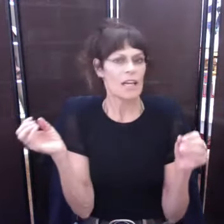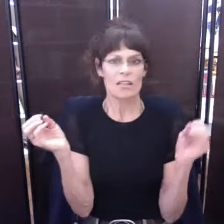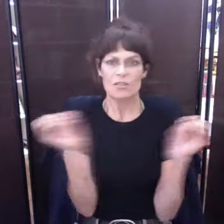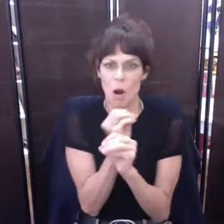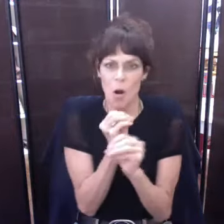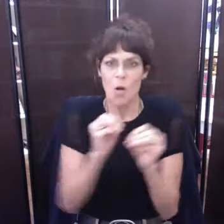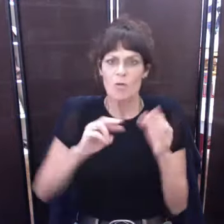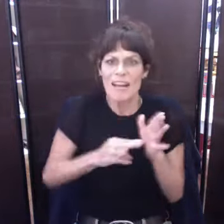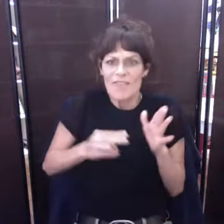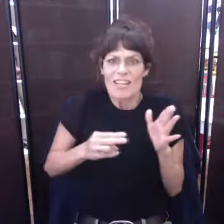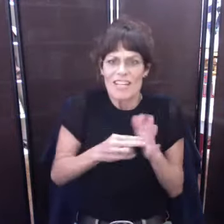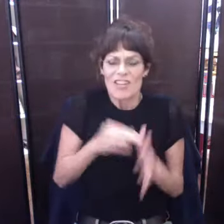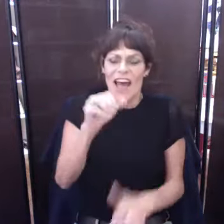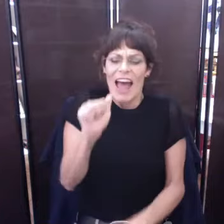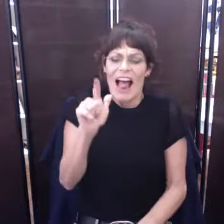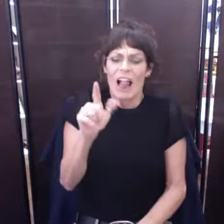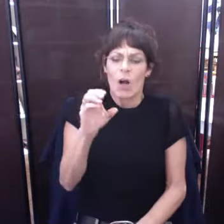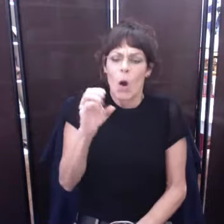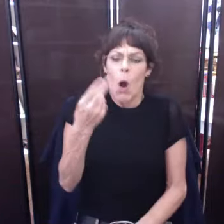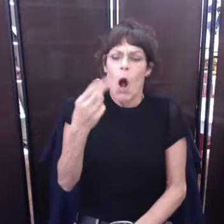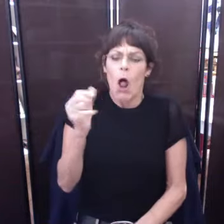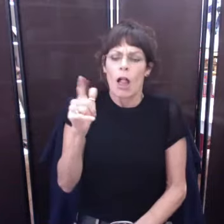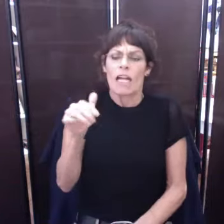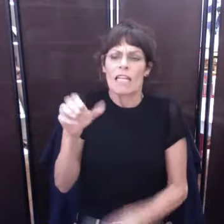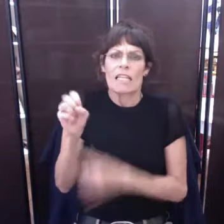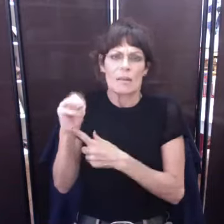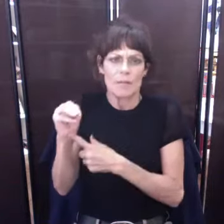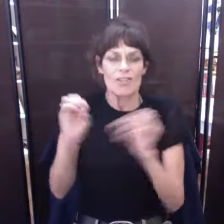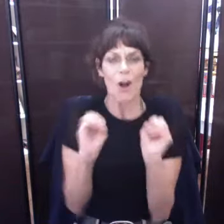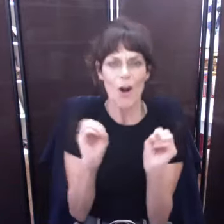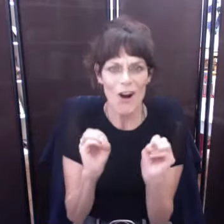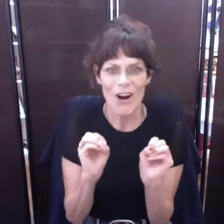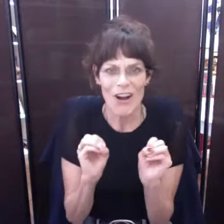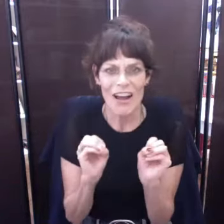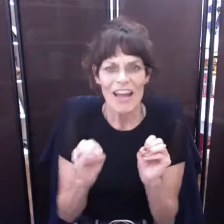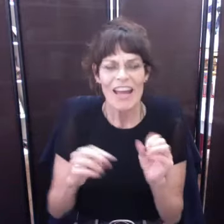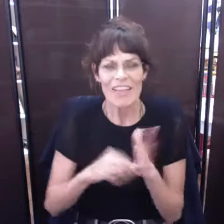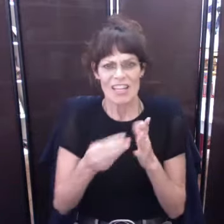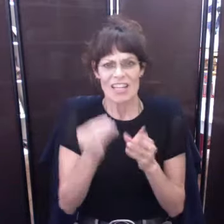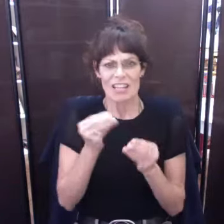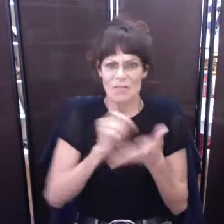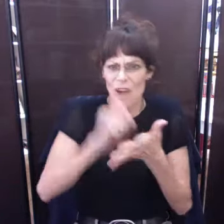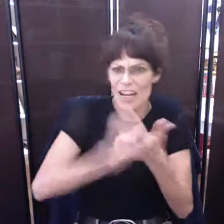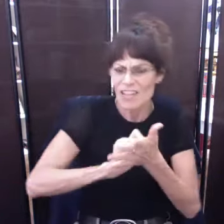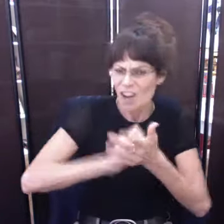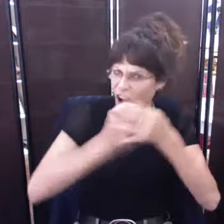word alcoholism. None. And then he gives you all these things and he's like, hey, let's go on this theory